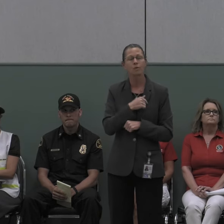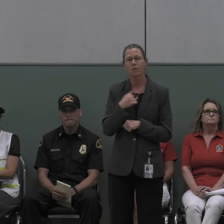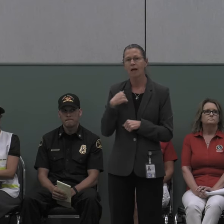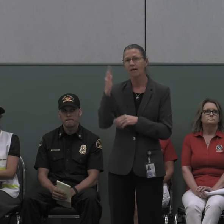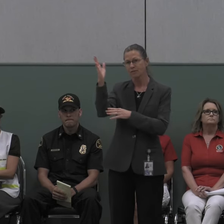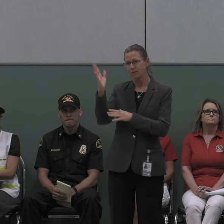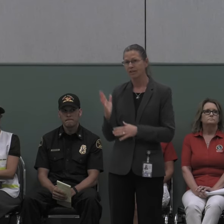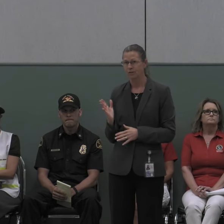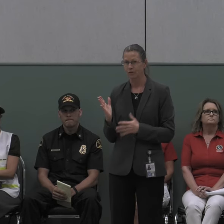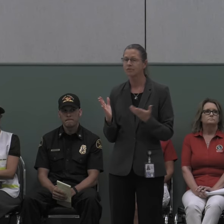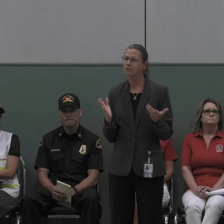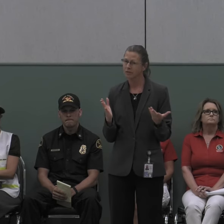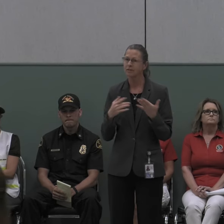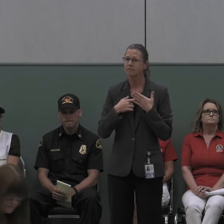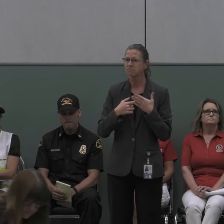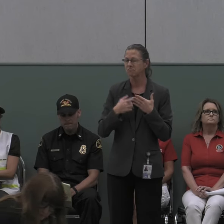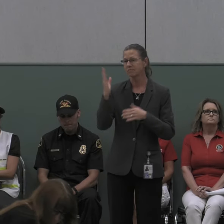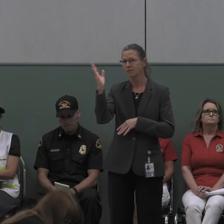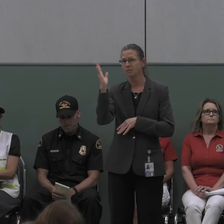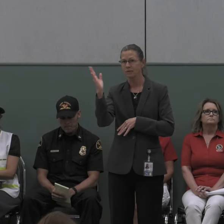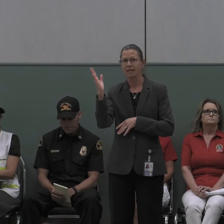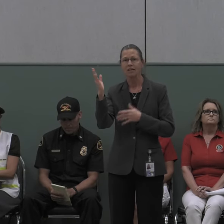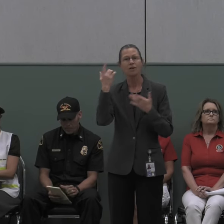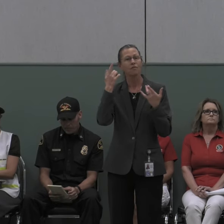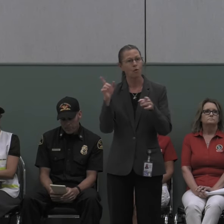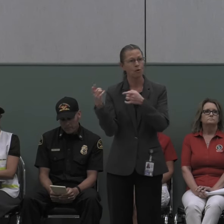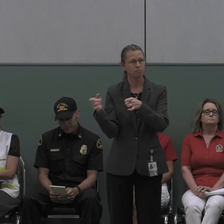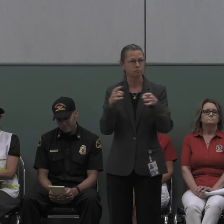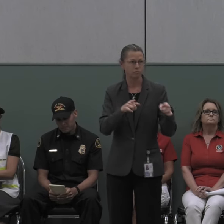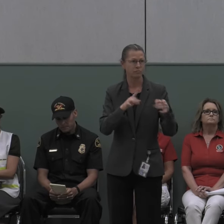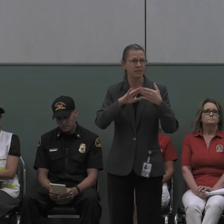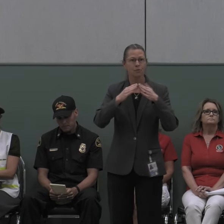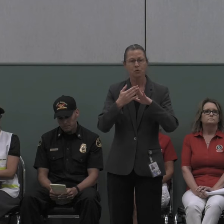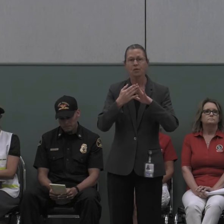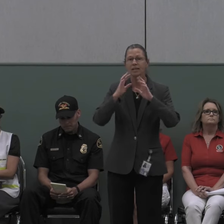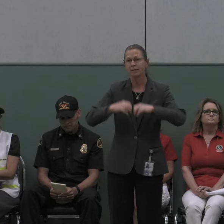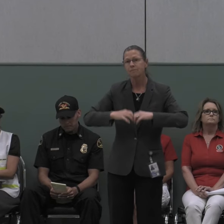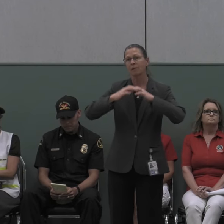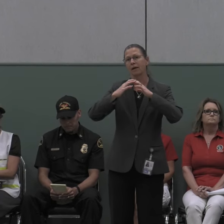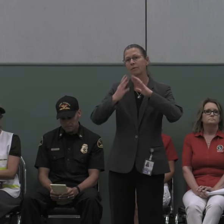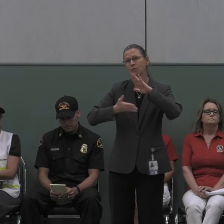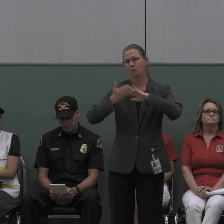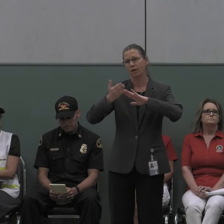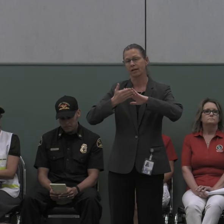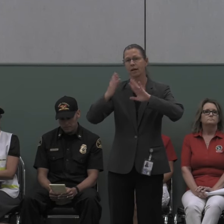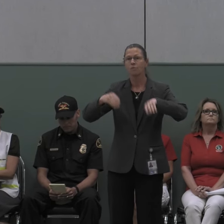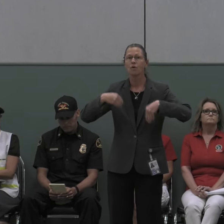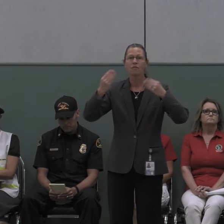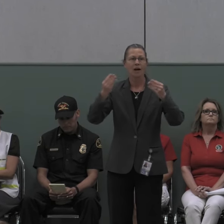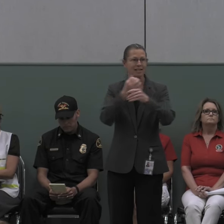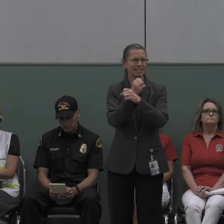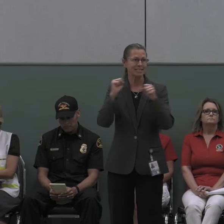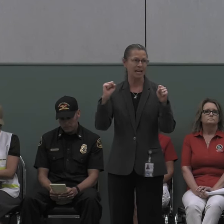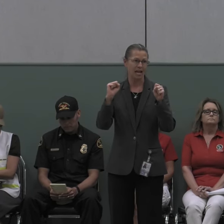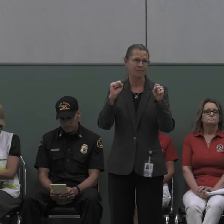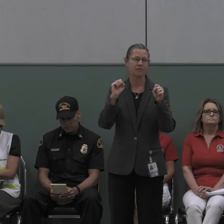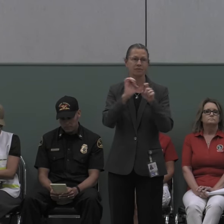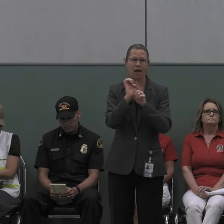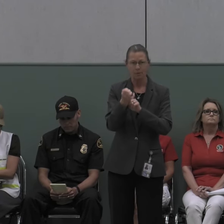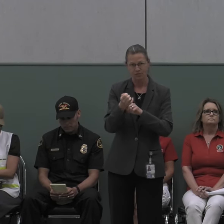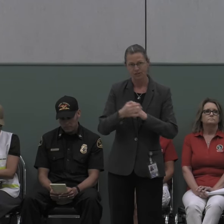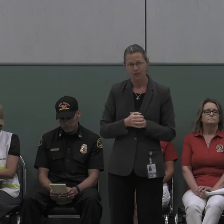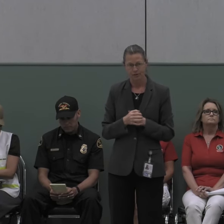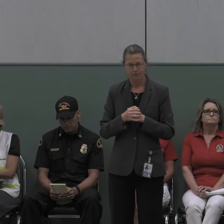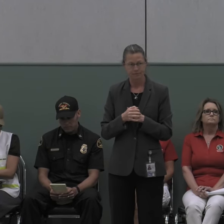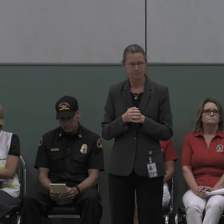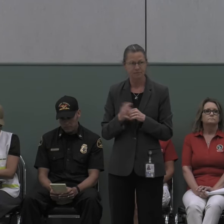our courses of actions to get the community back up and running and to provide a safe atmosphere. So our first speaker today that I'd like